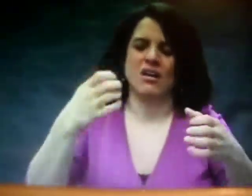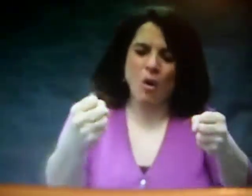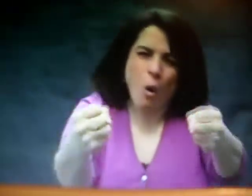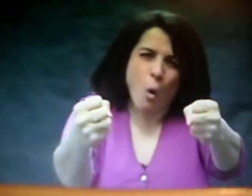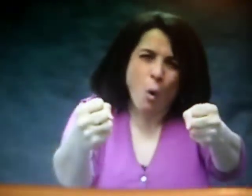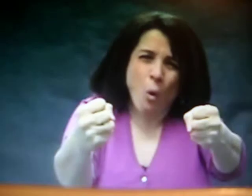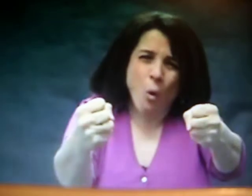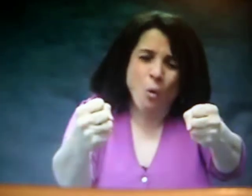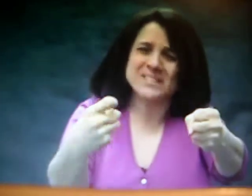what?